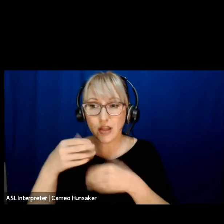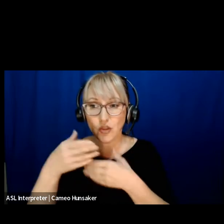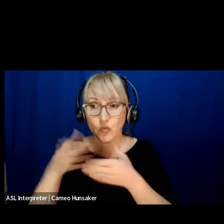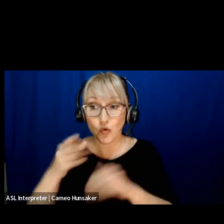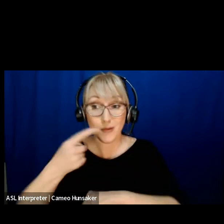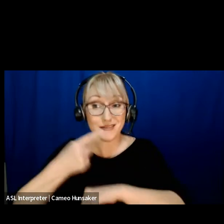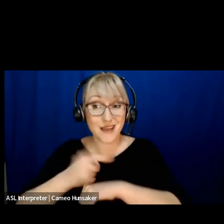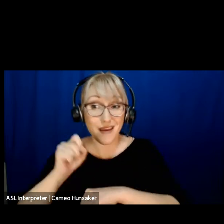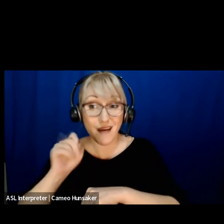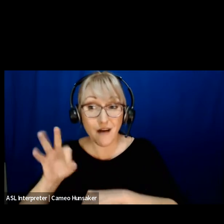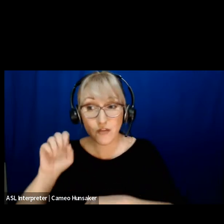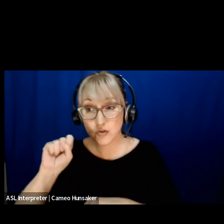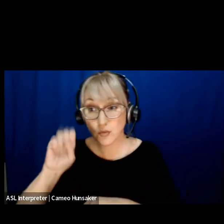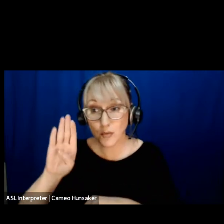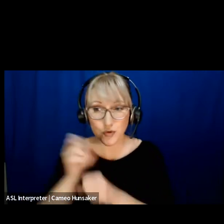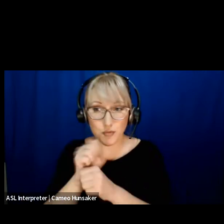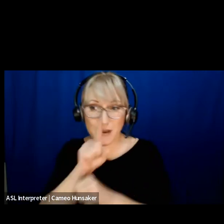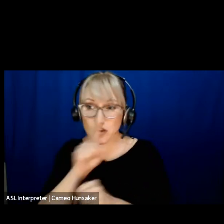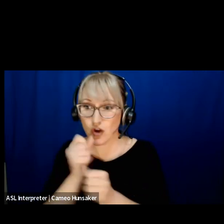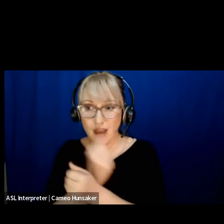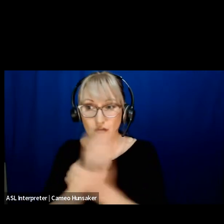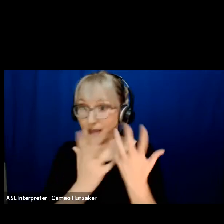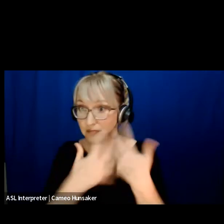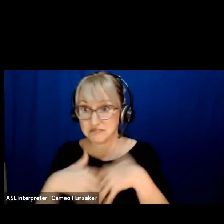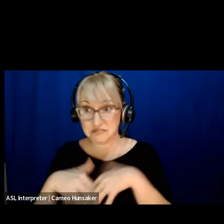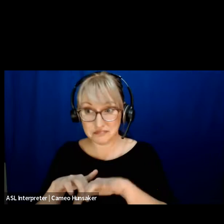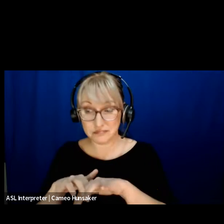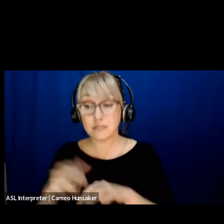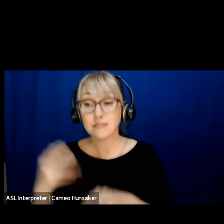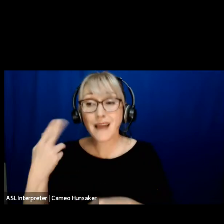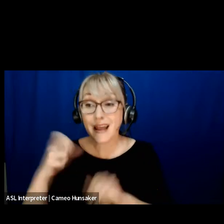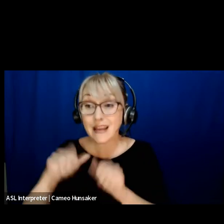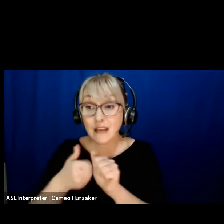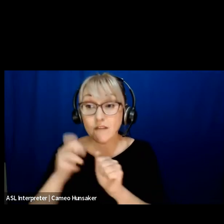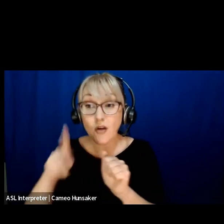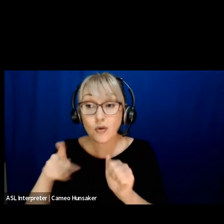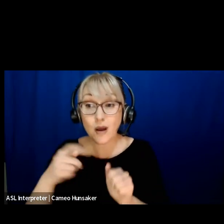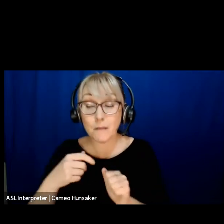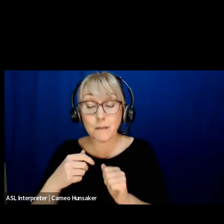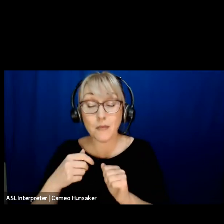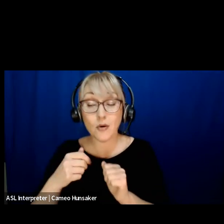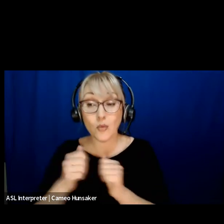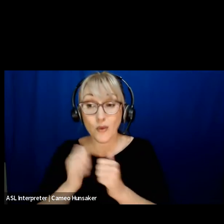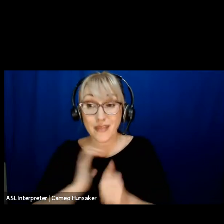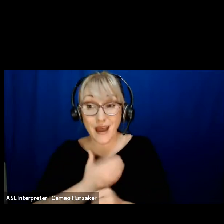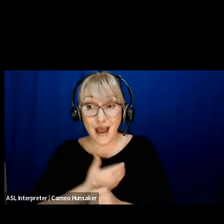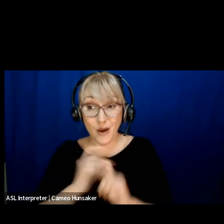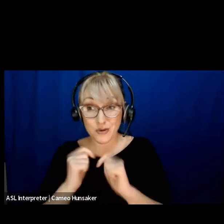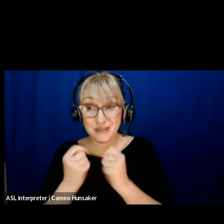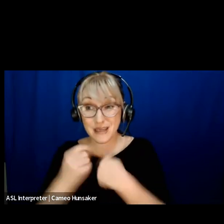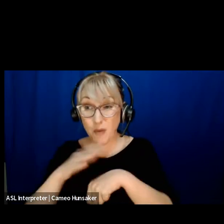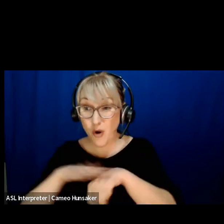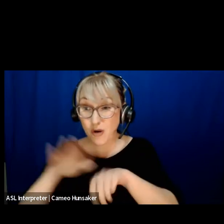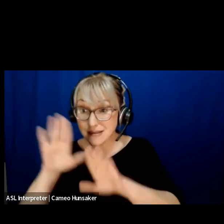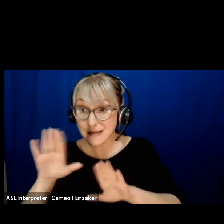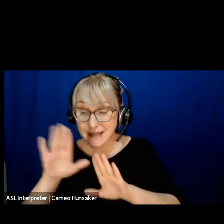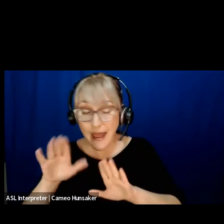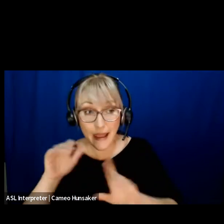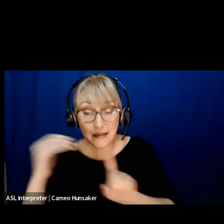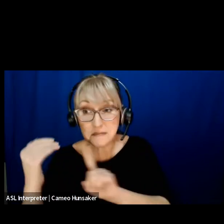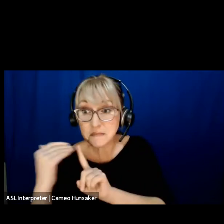make sure everything was okay. And he even followed up with our team on Sunday. Is everything